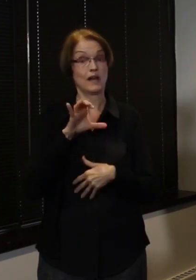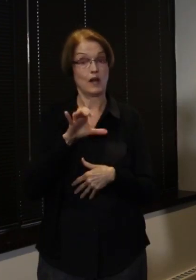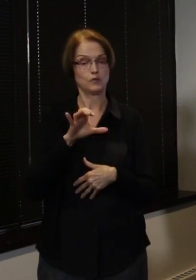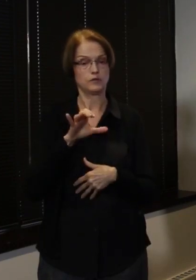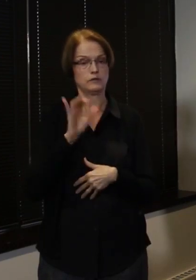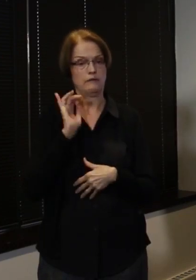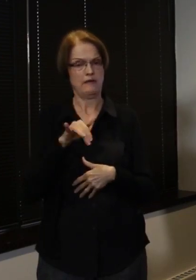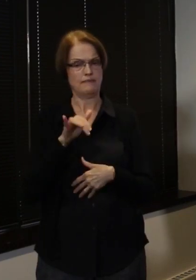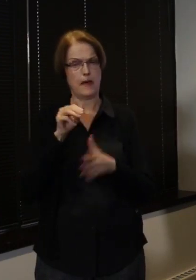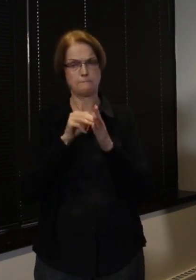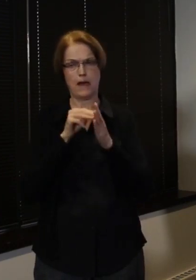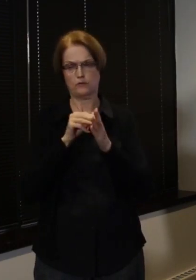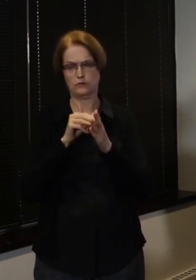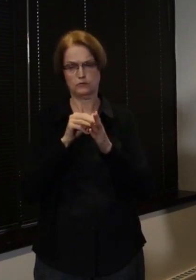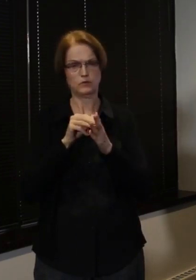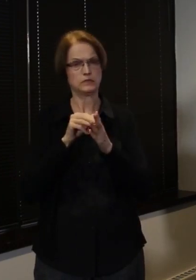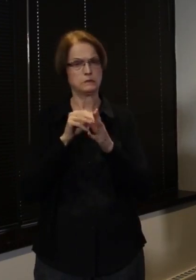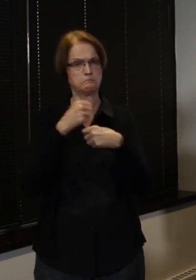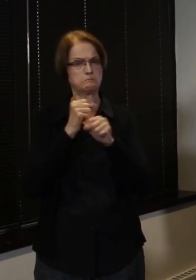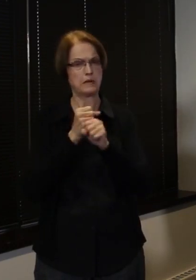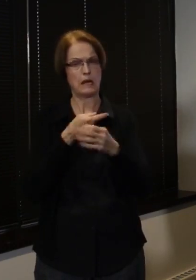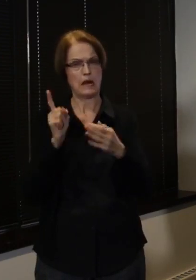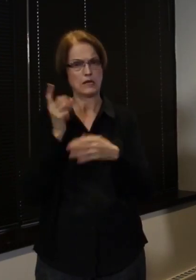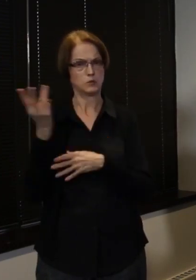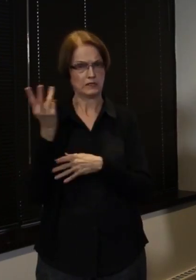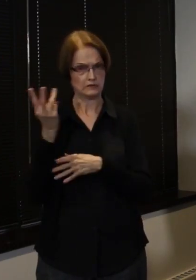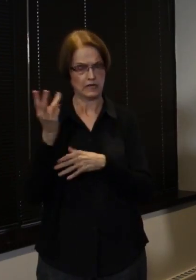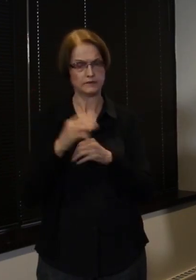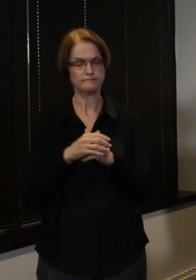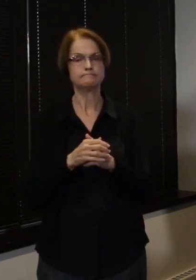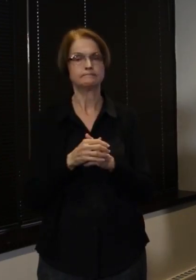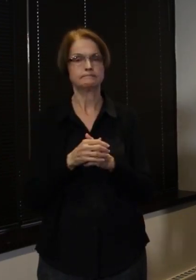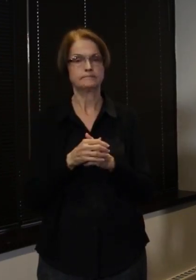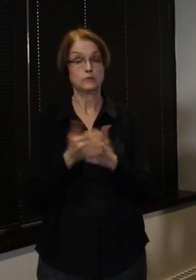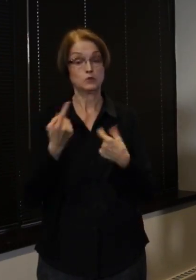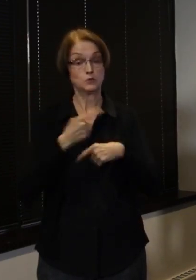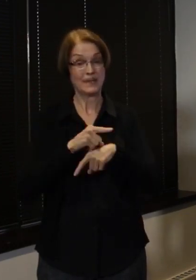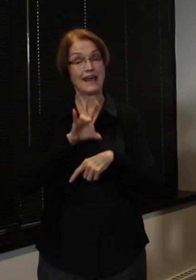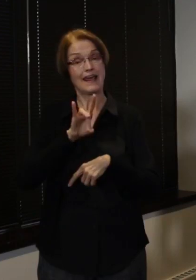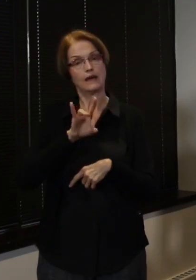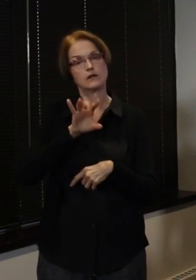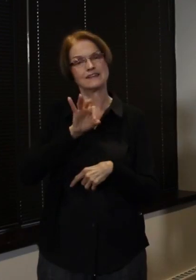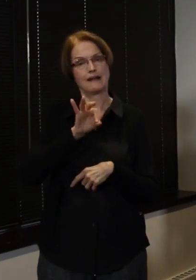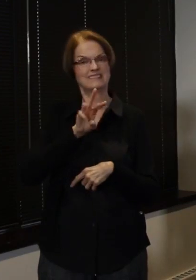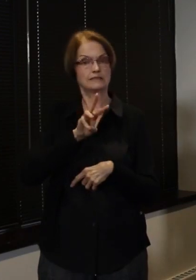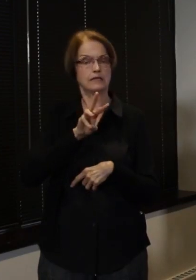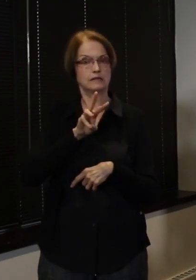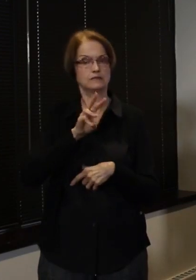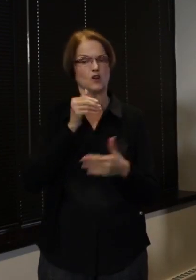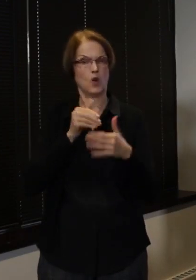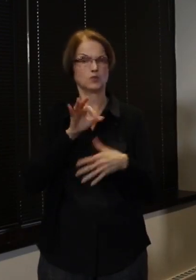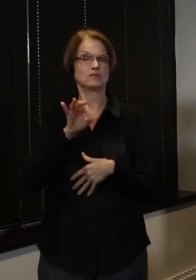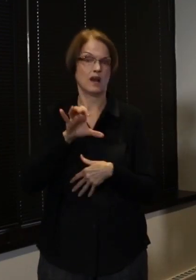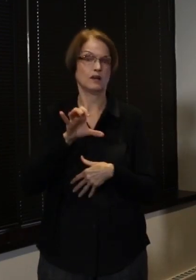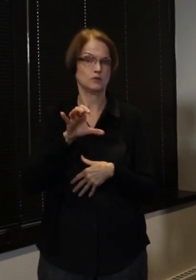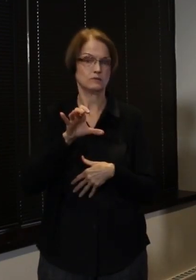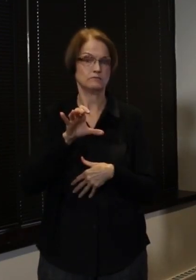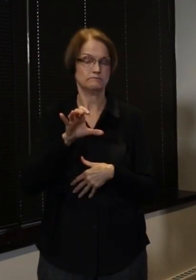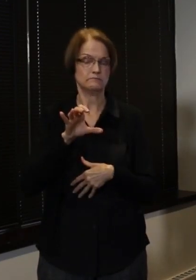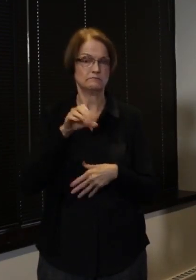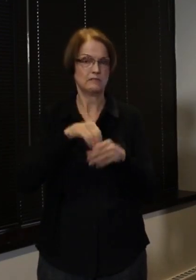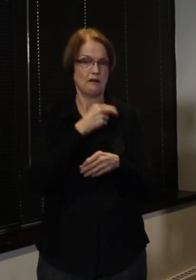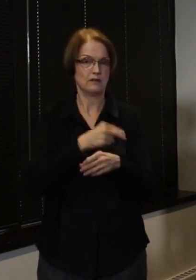back to Wednesday of last week. And so as I said earlier today, we're at 896, so still close to that 900 number.